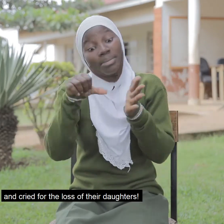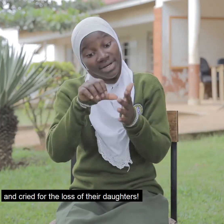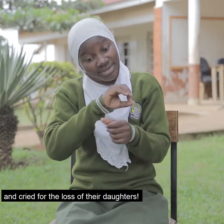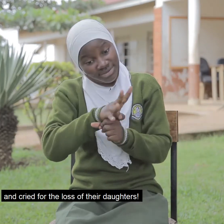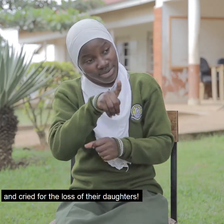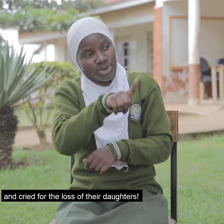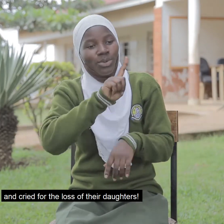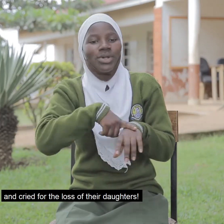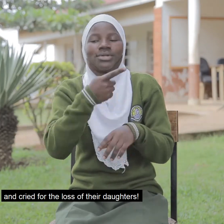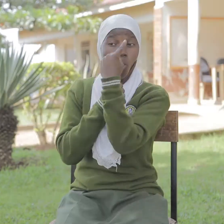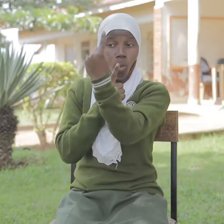daughters.